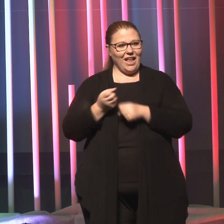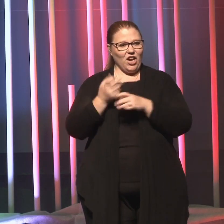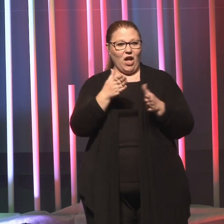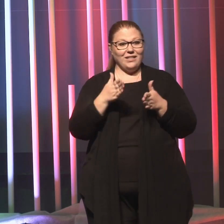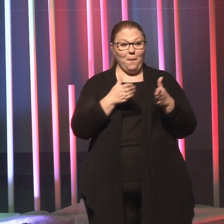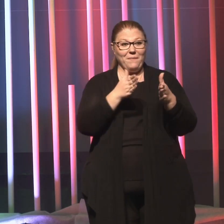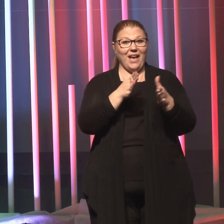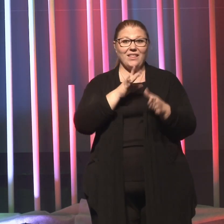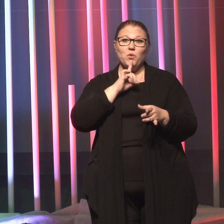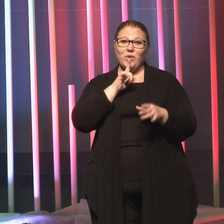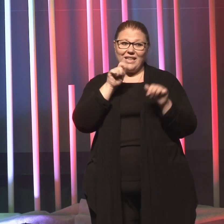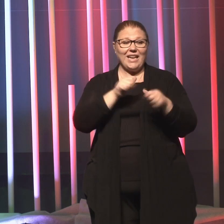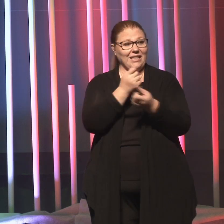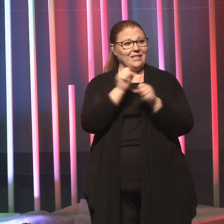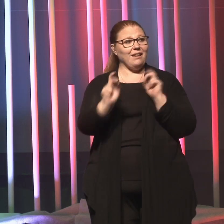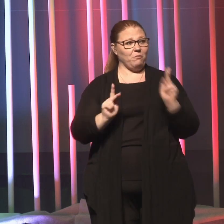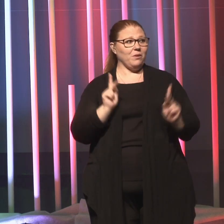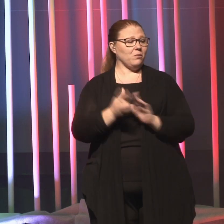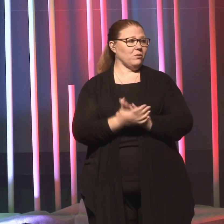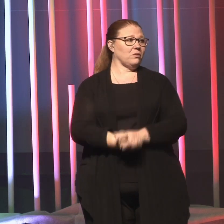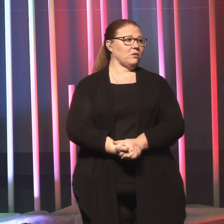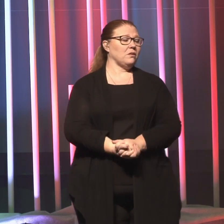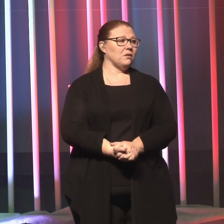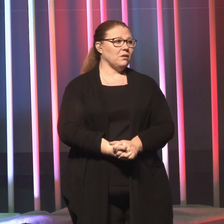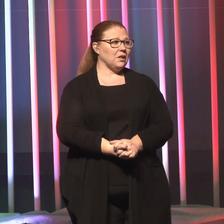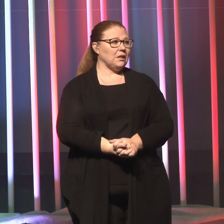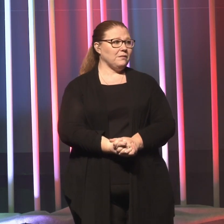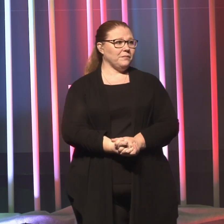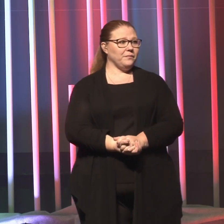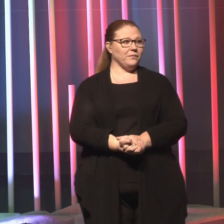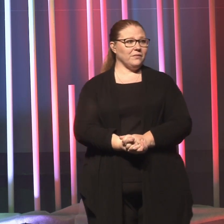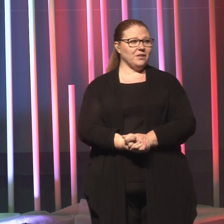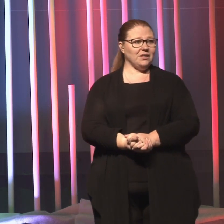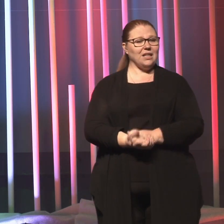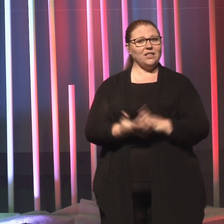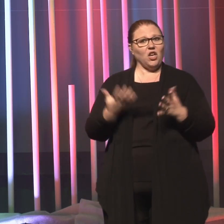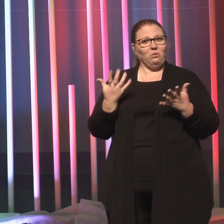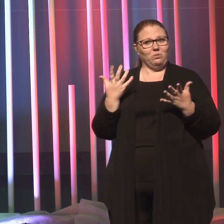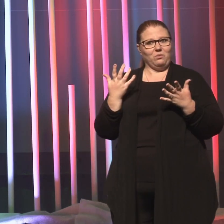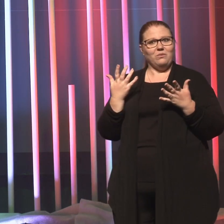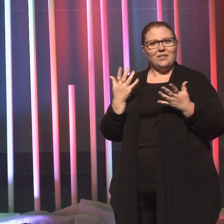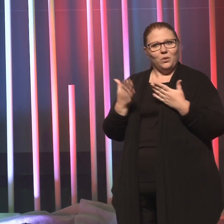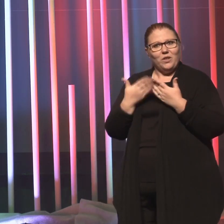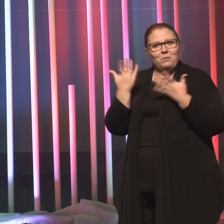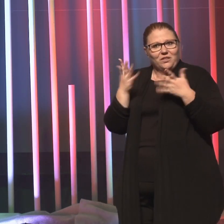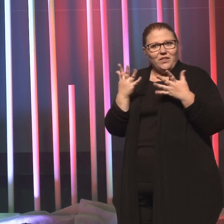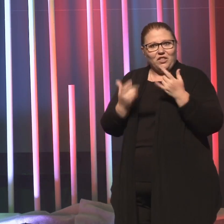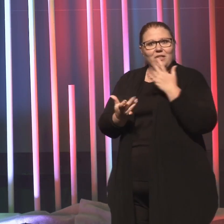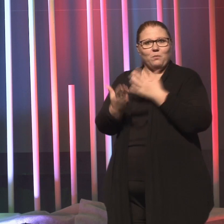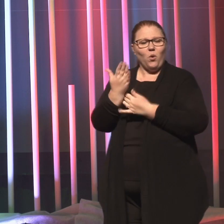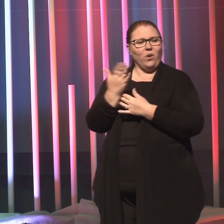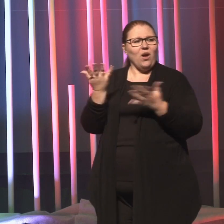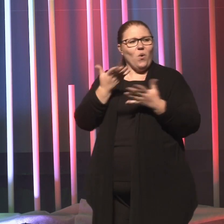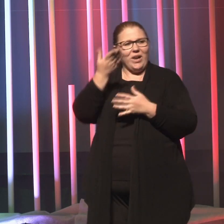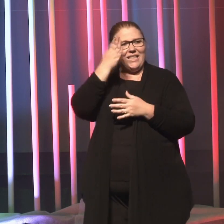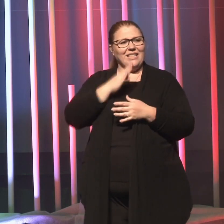that really can save the world. So as we wrap up this morning, what is it that God's inviting you into